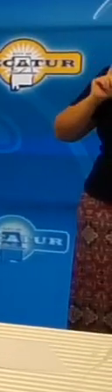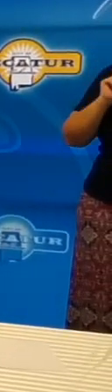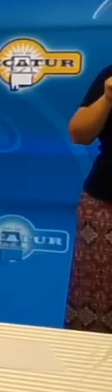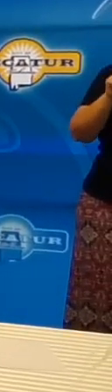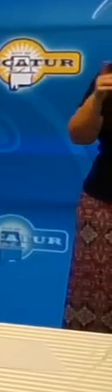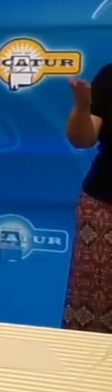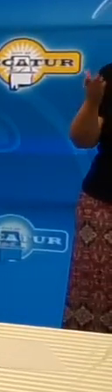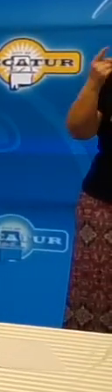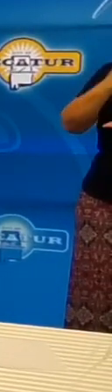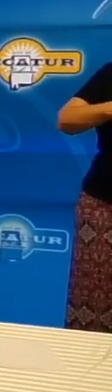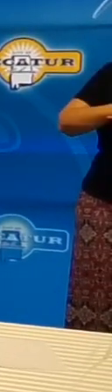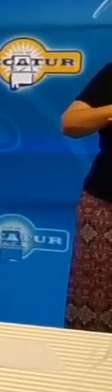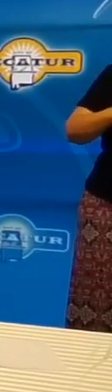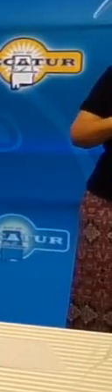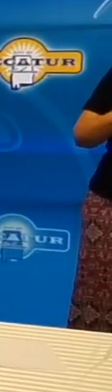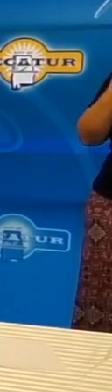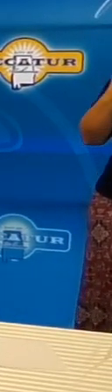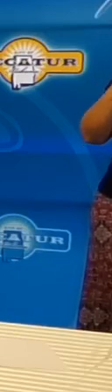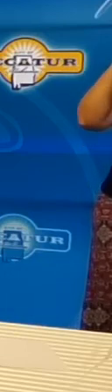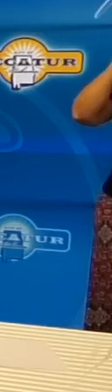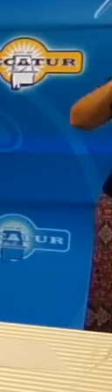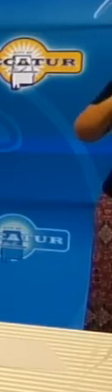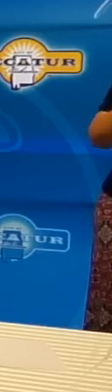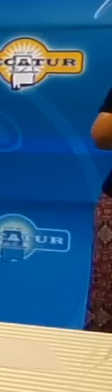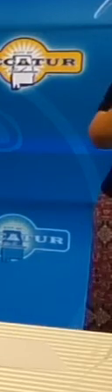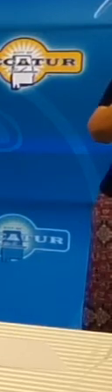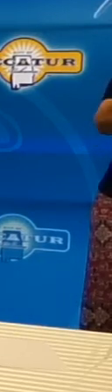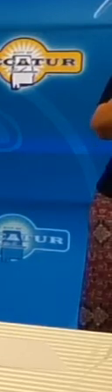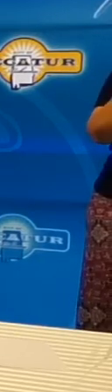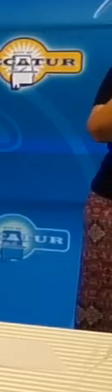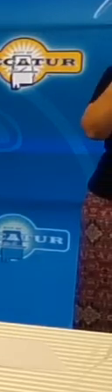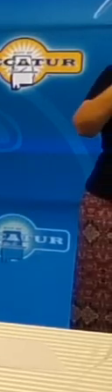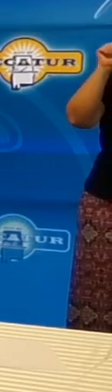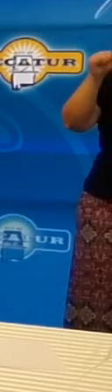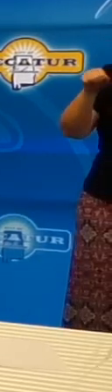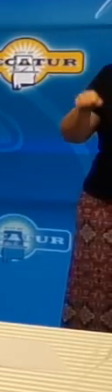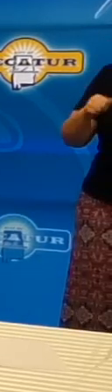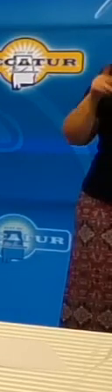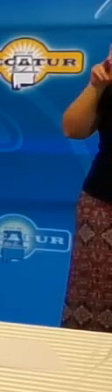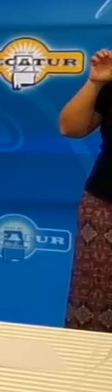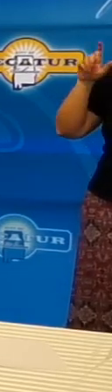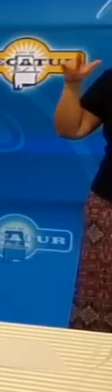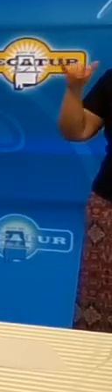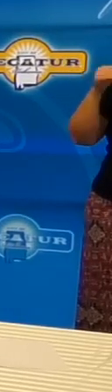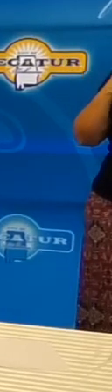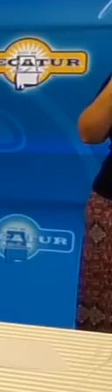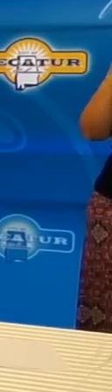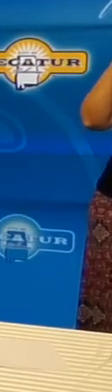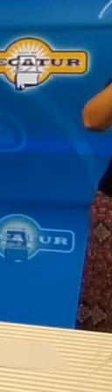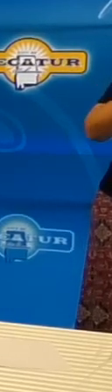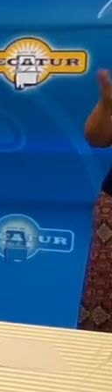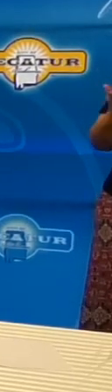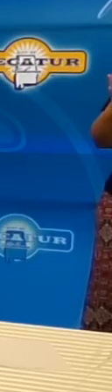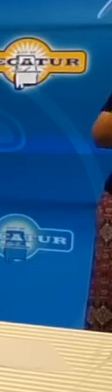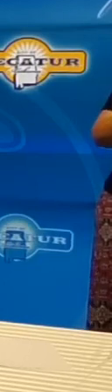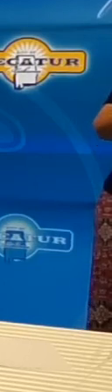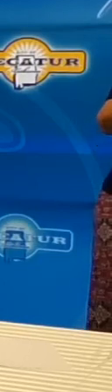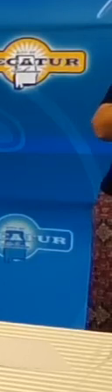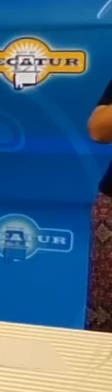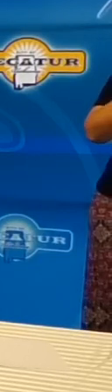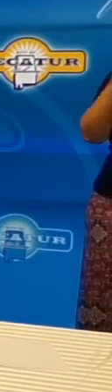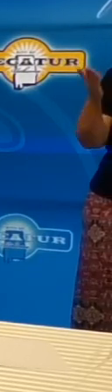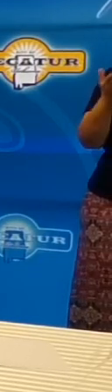sir. And for everyone that helped make this possible. And Kelly, for being here. And we will return Friday